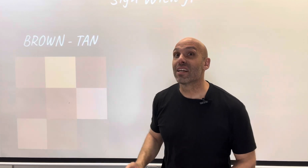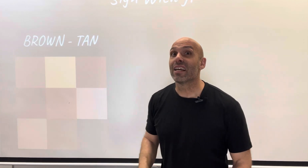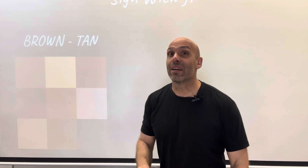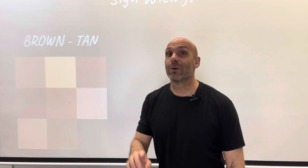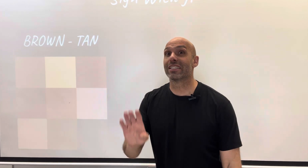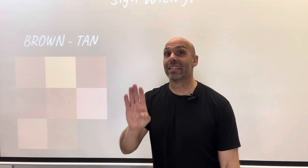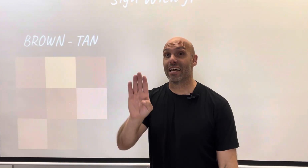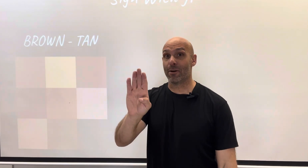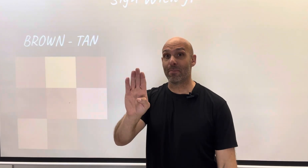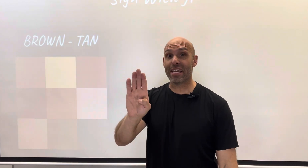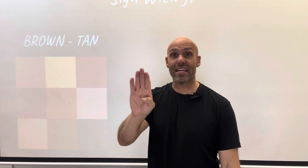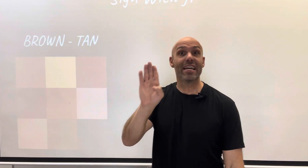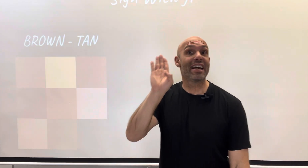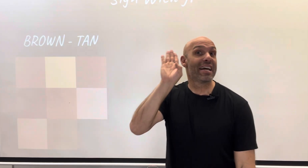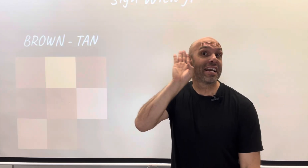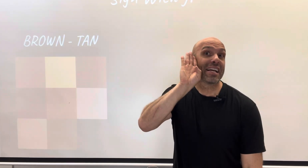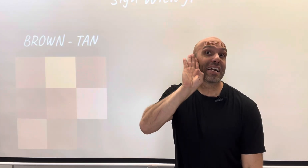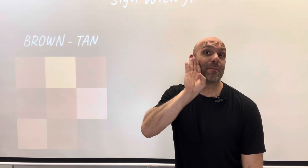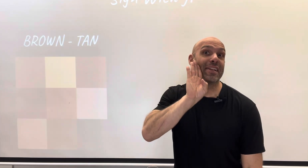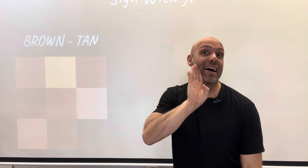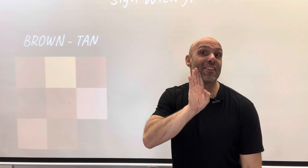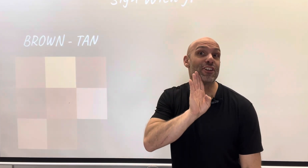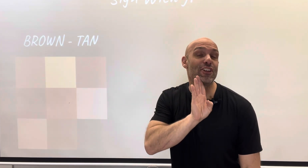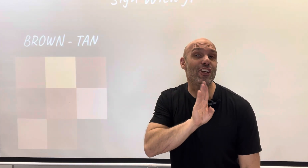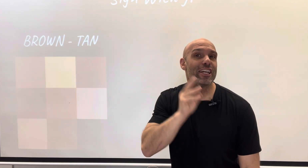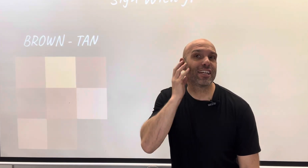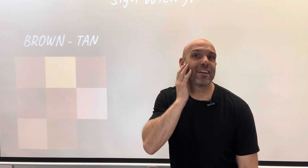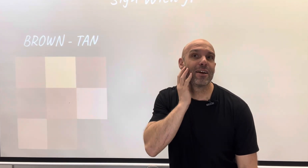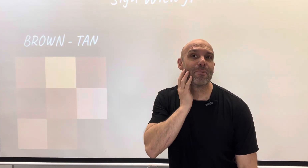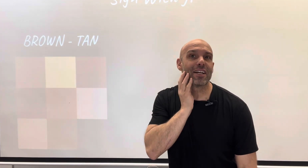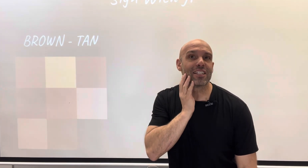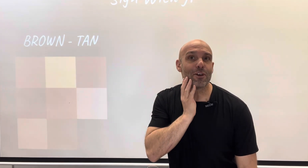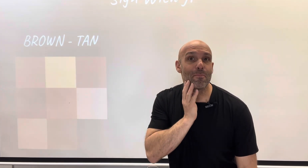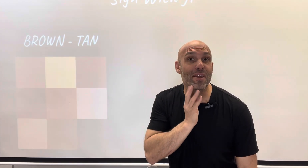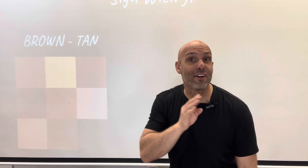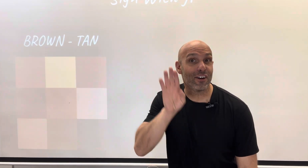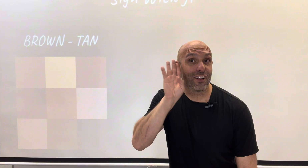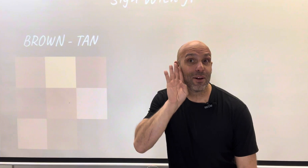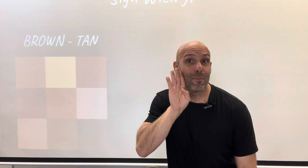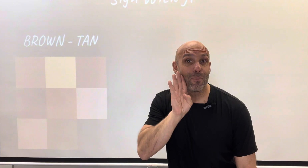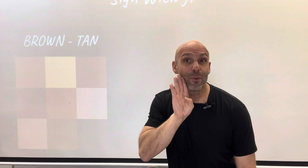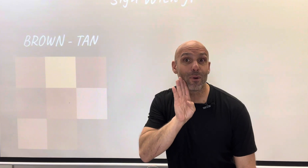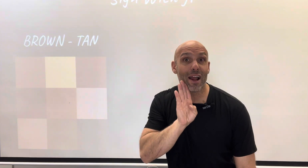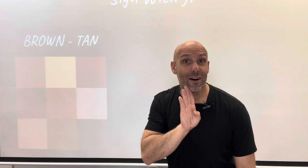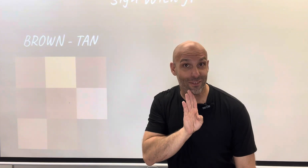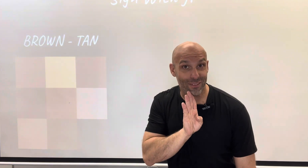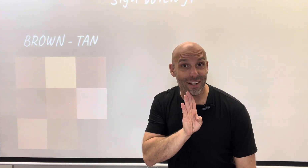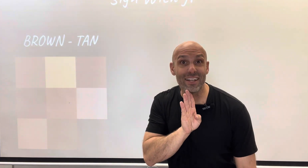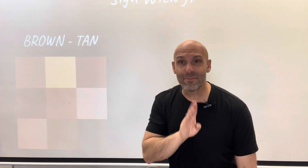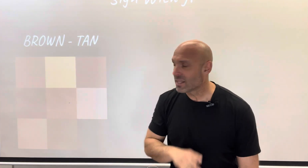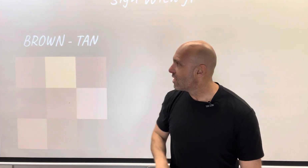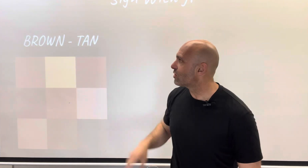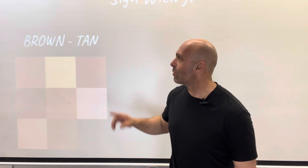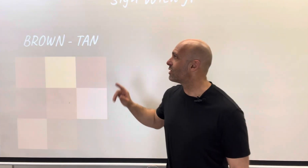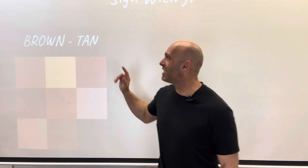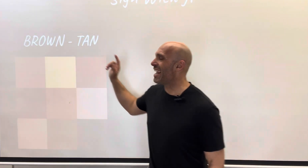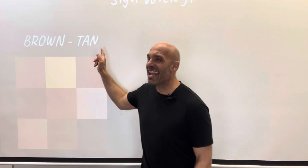It was the letter B coming down the cheek because of the beard. Brown, right? So